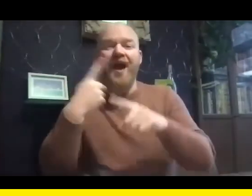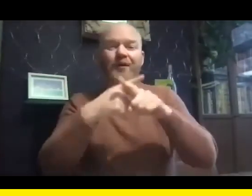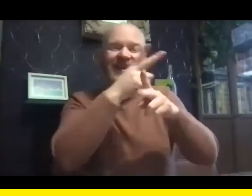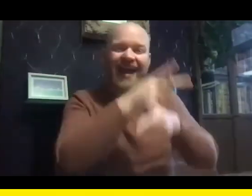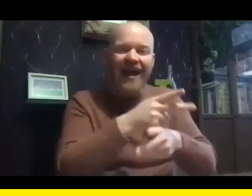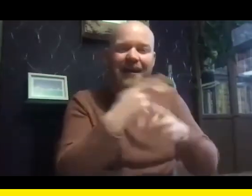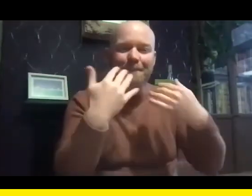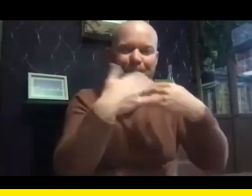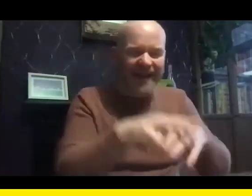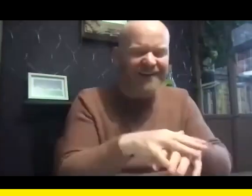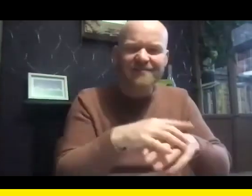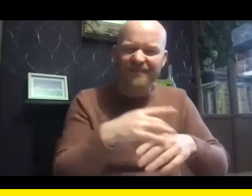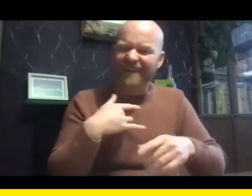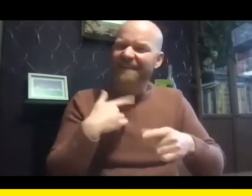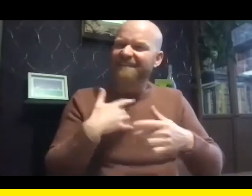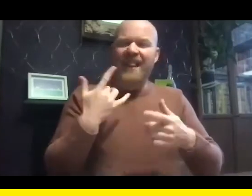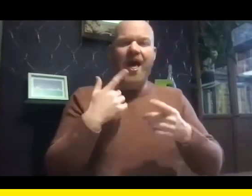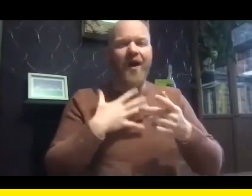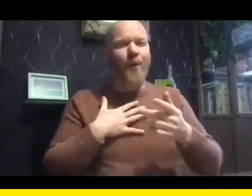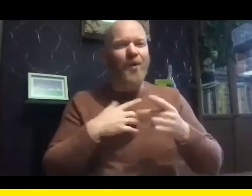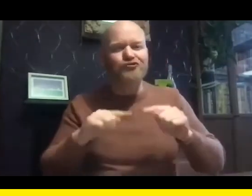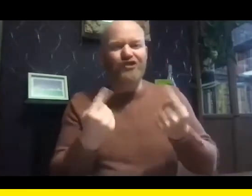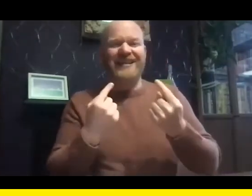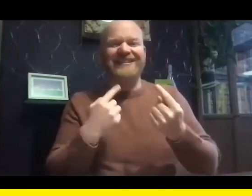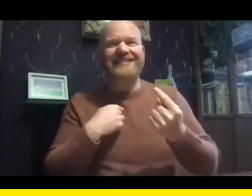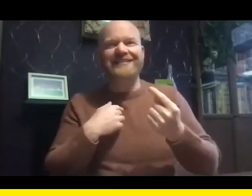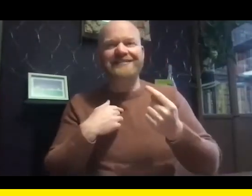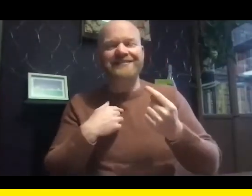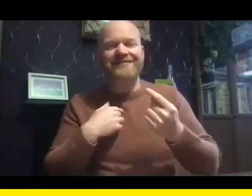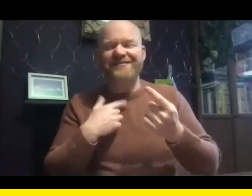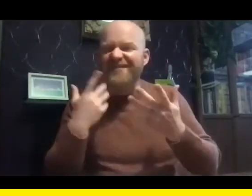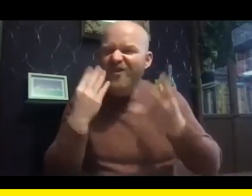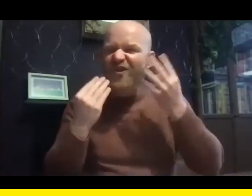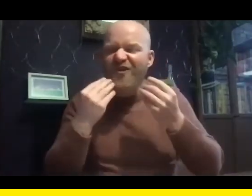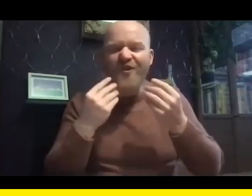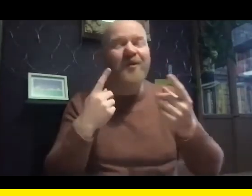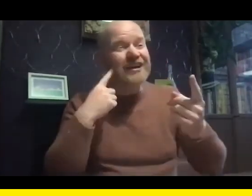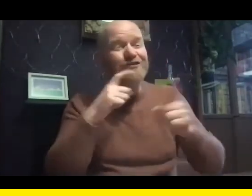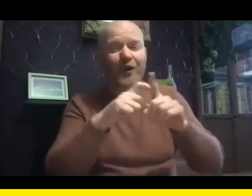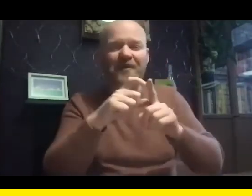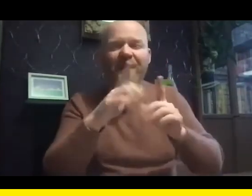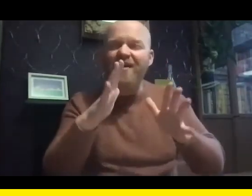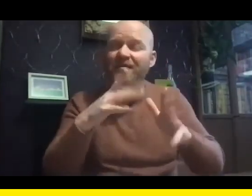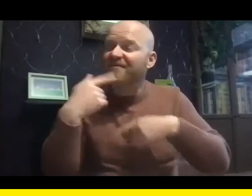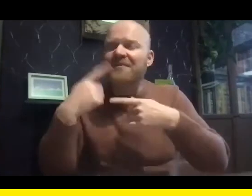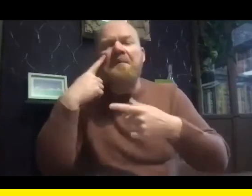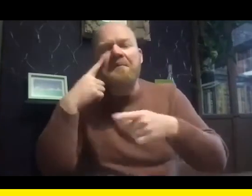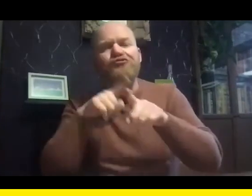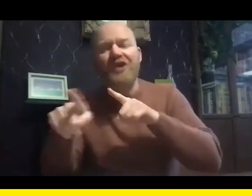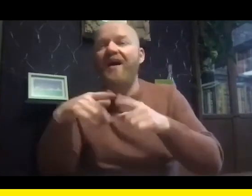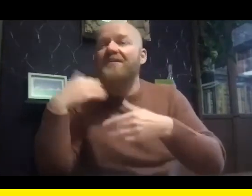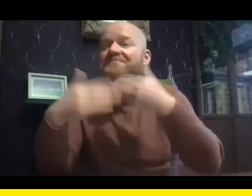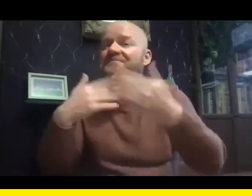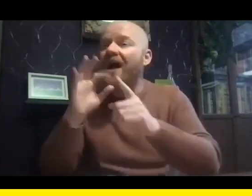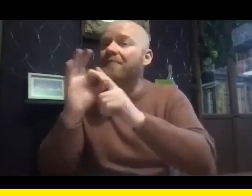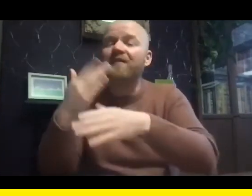as I've already said, in a mainstream school. Been doing some caring there as well. And I thought, I want a new challenge for myself. I want to learn something